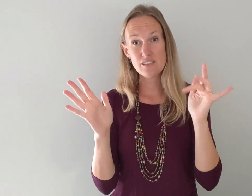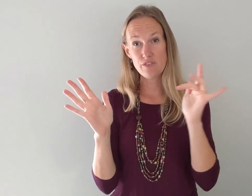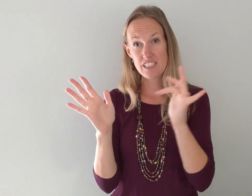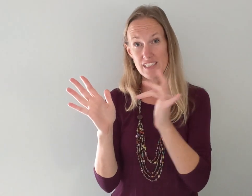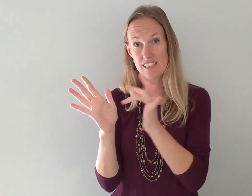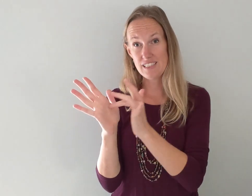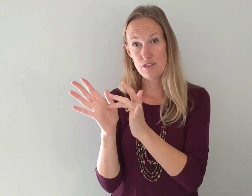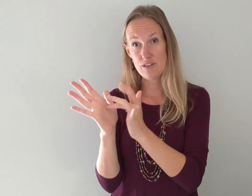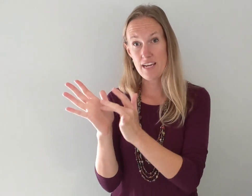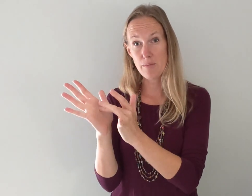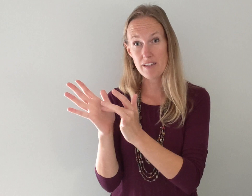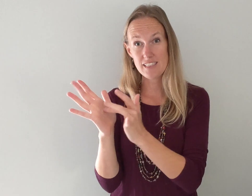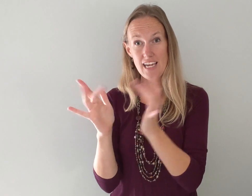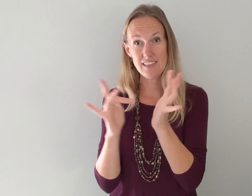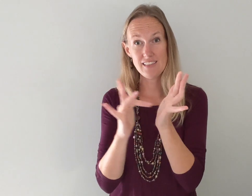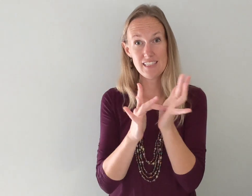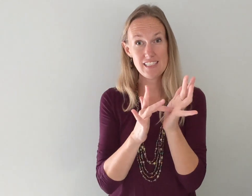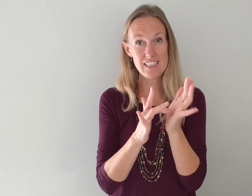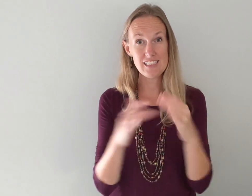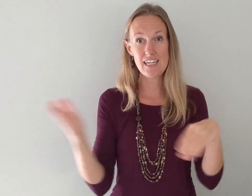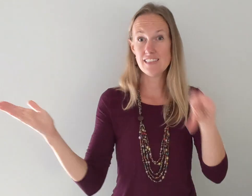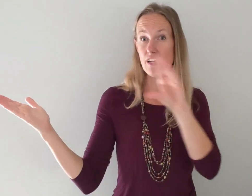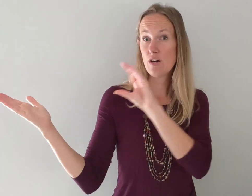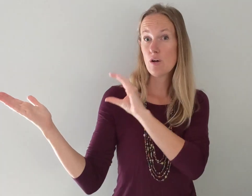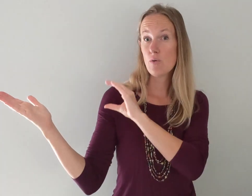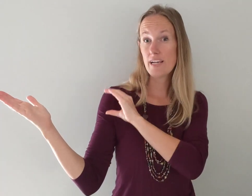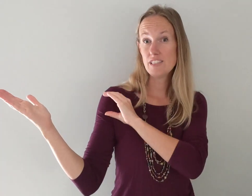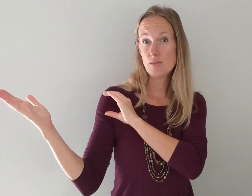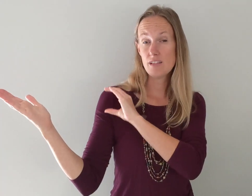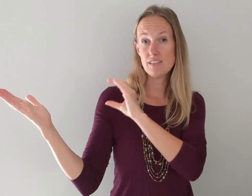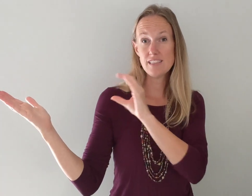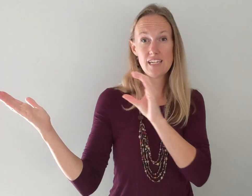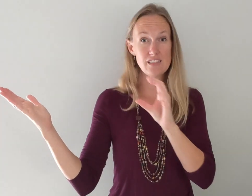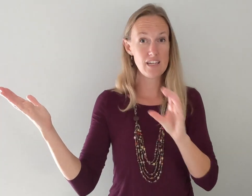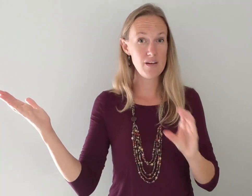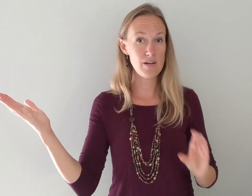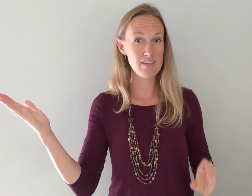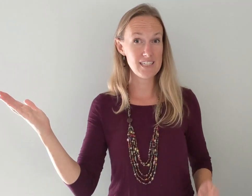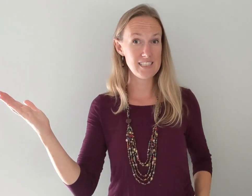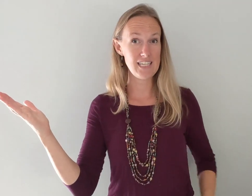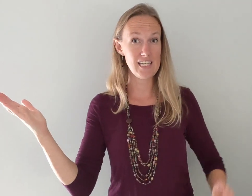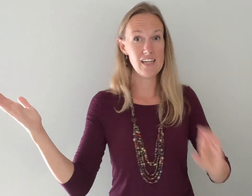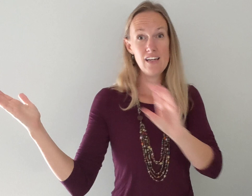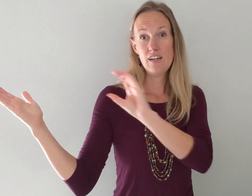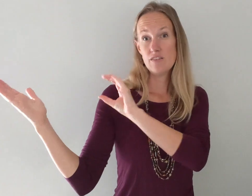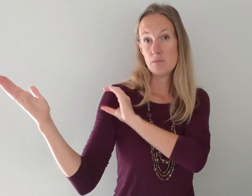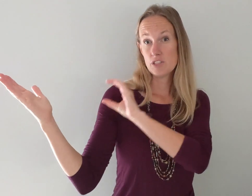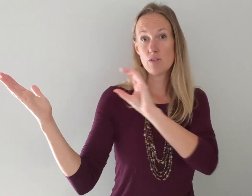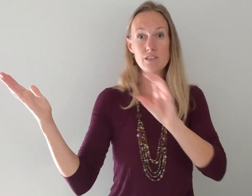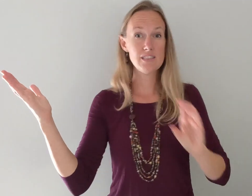for Jesus, you do the nail-pierced hands. Jesus Christ, we learned this yesterday, right? You take a C from your shoulder down